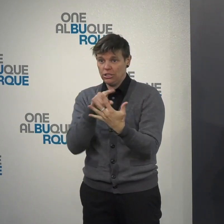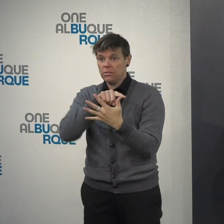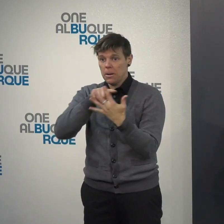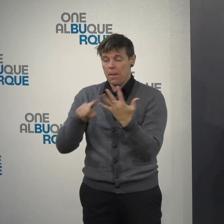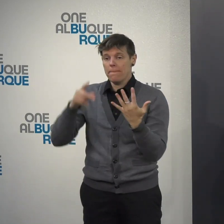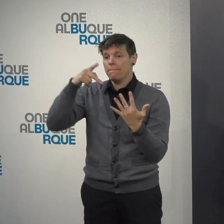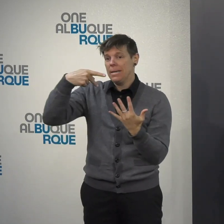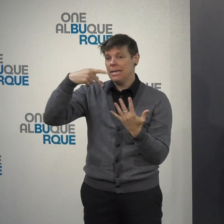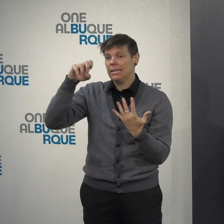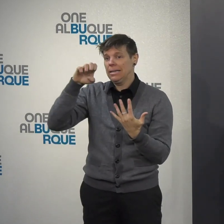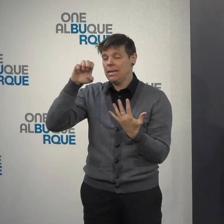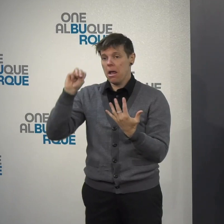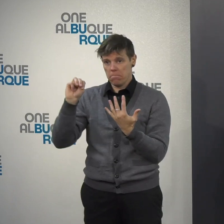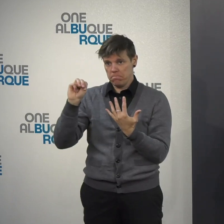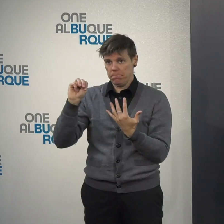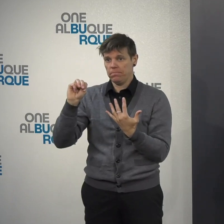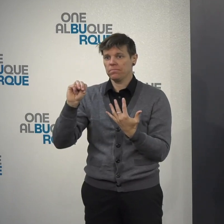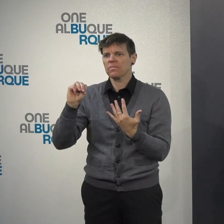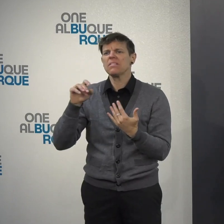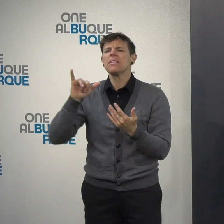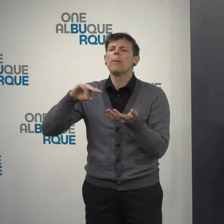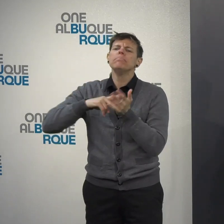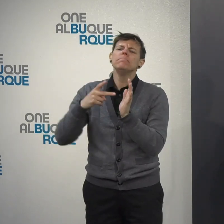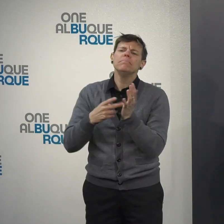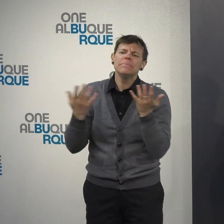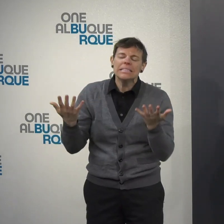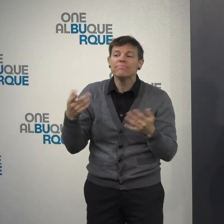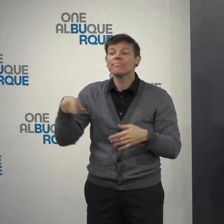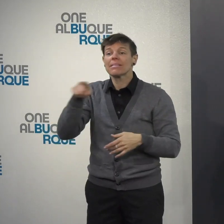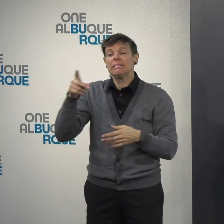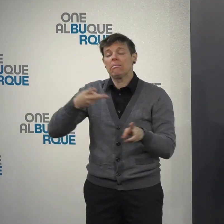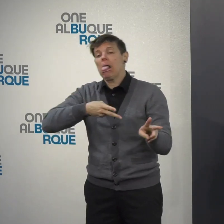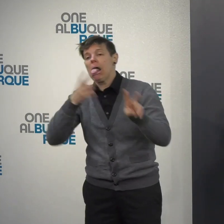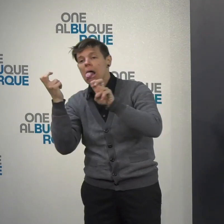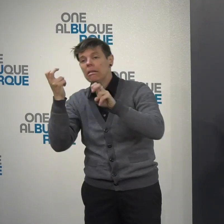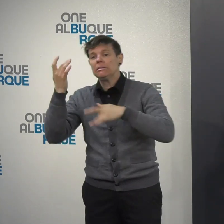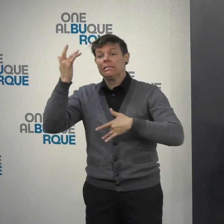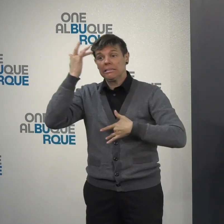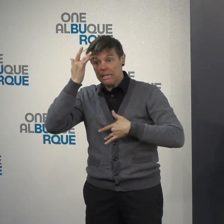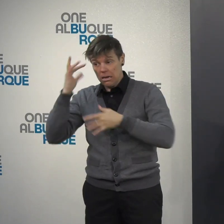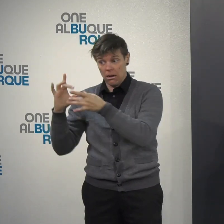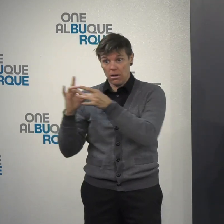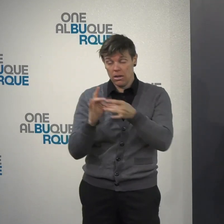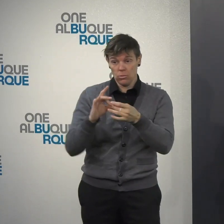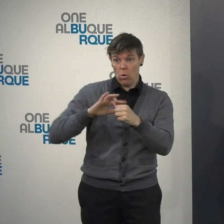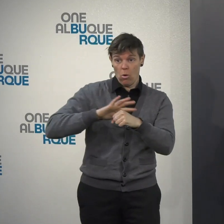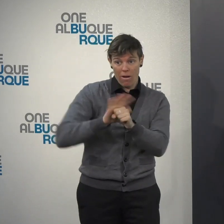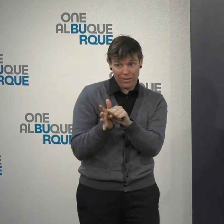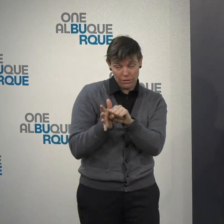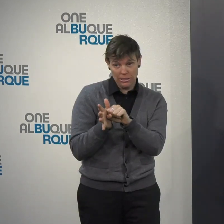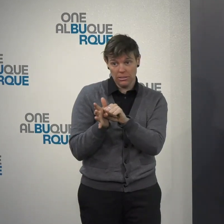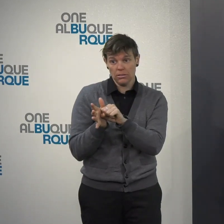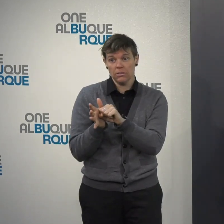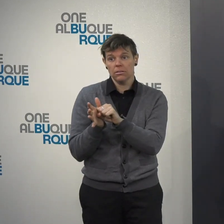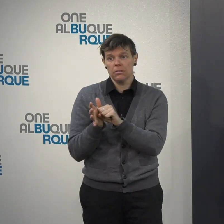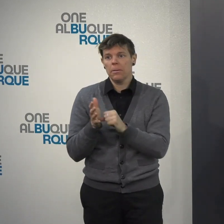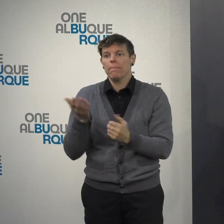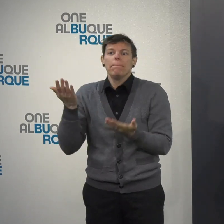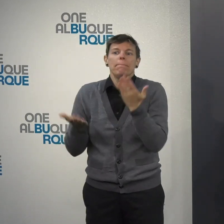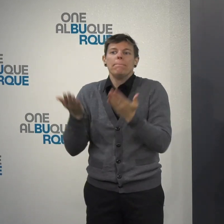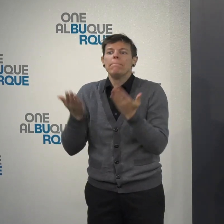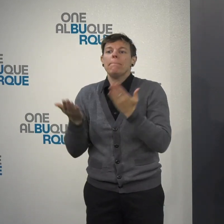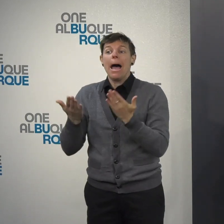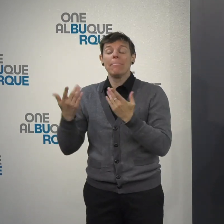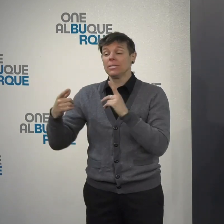payroll status for somebody that is sick but has related to COVID. They're not necessarily sick in this case, as they're in